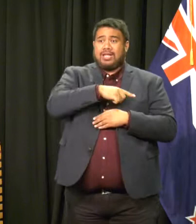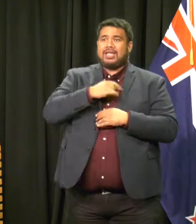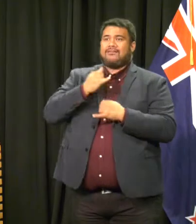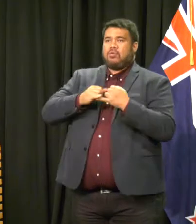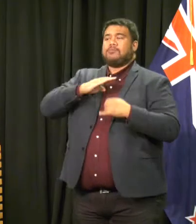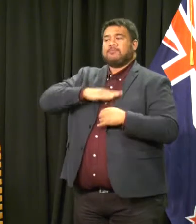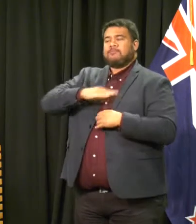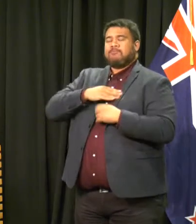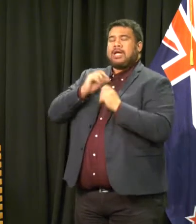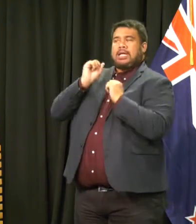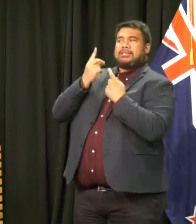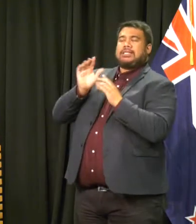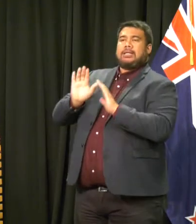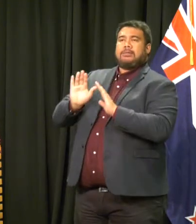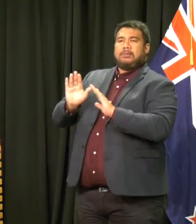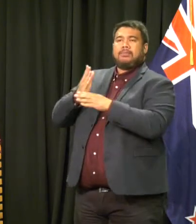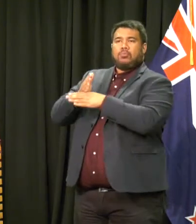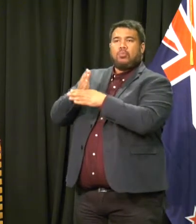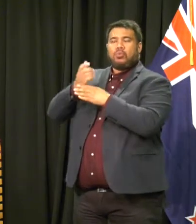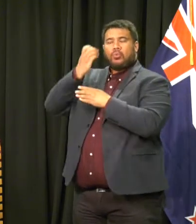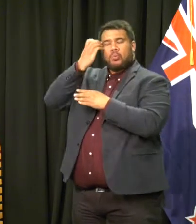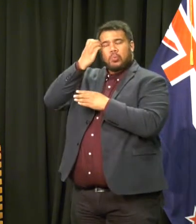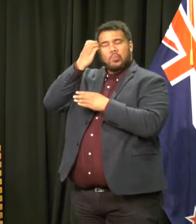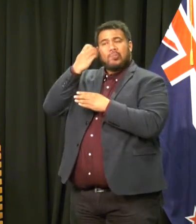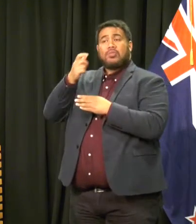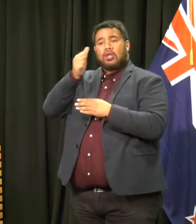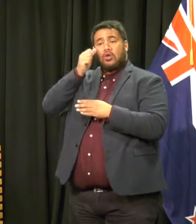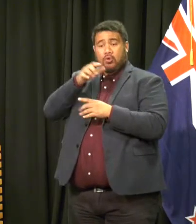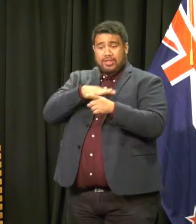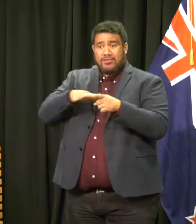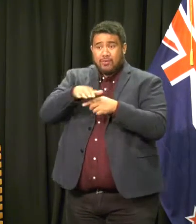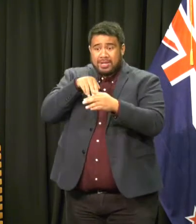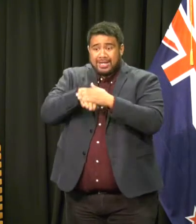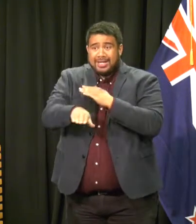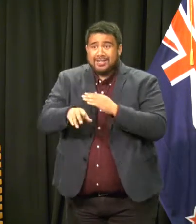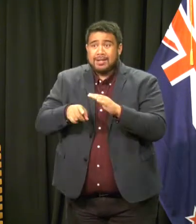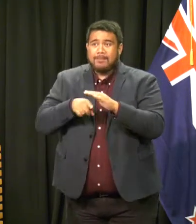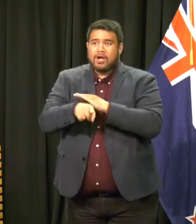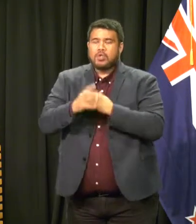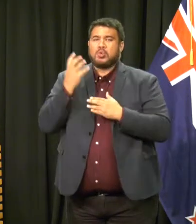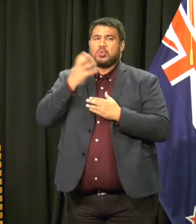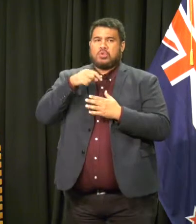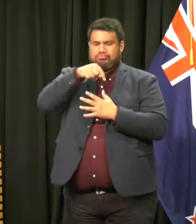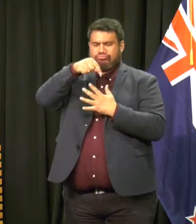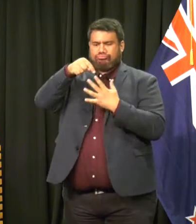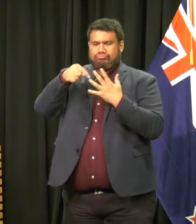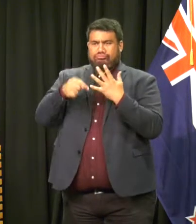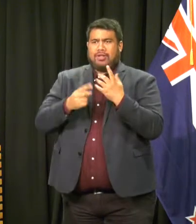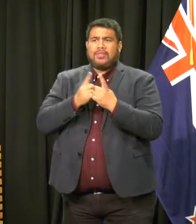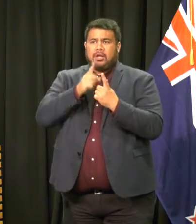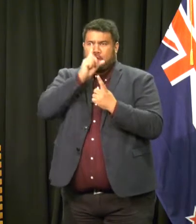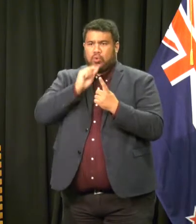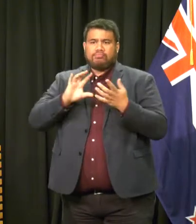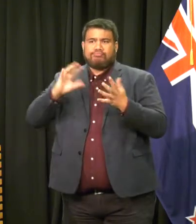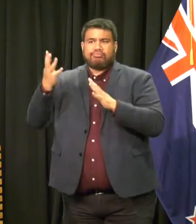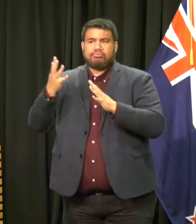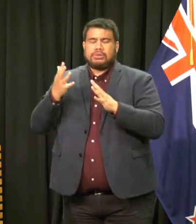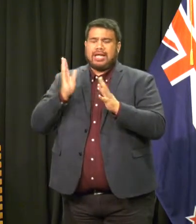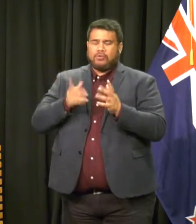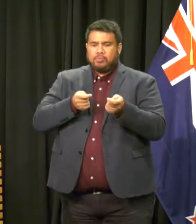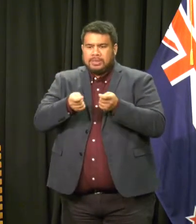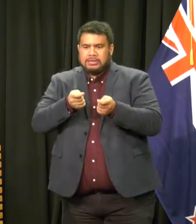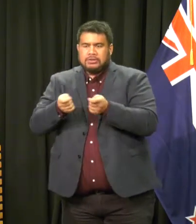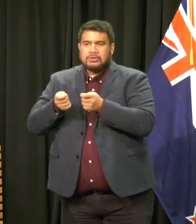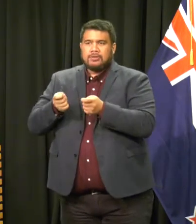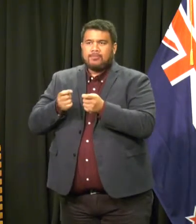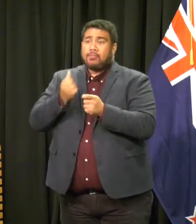understanding that, of course, this is an environment where a number of factors have to be managed. And their number one priority